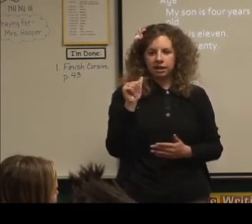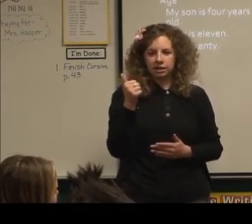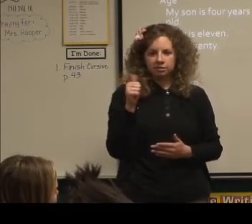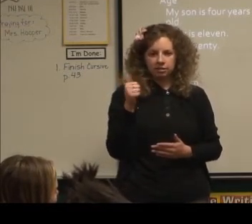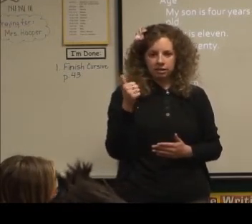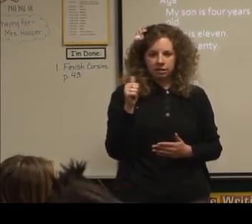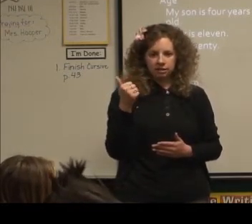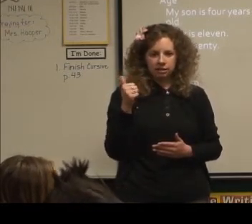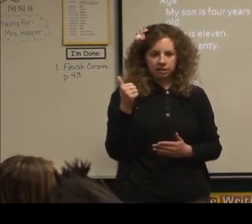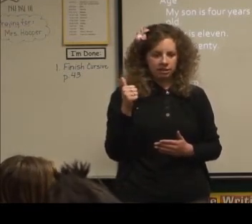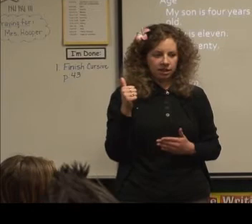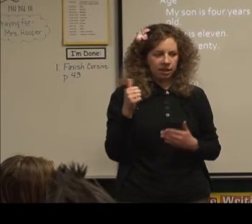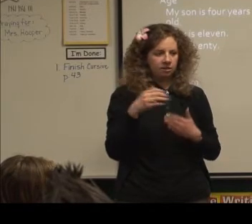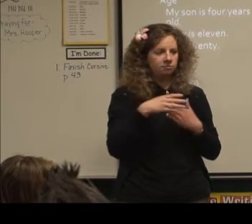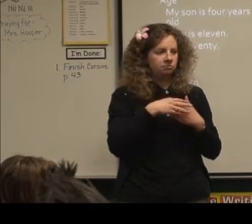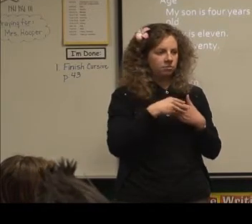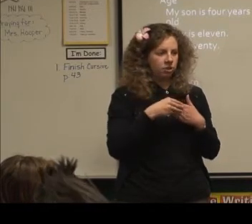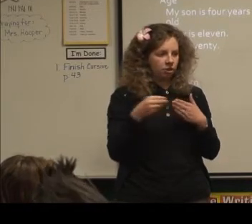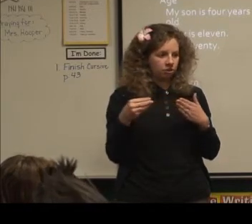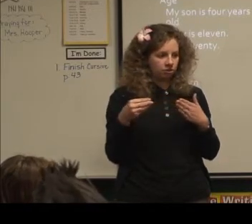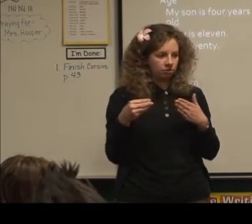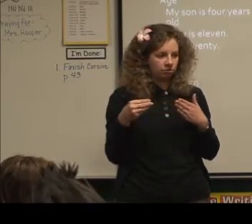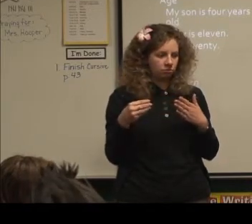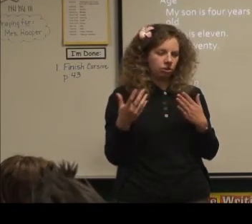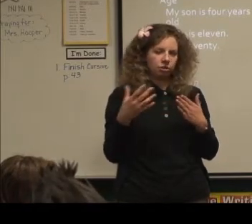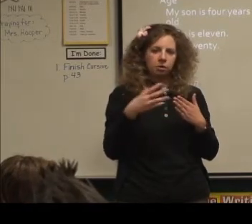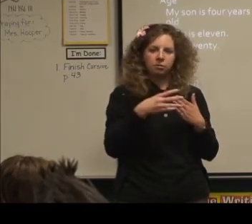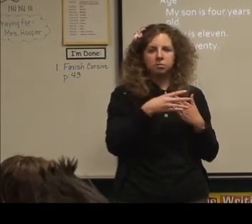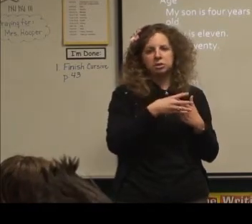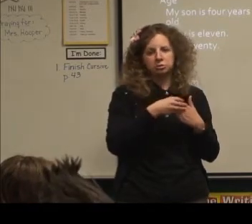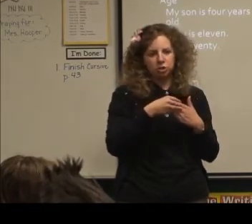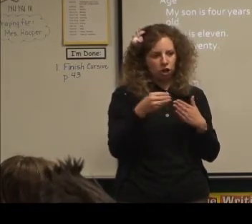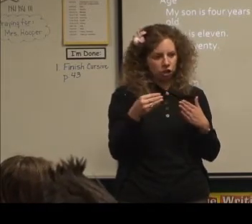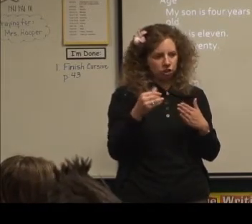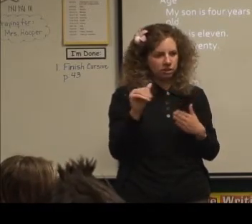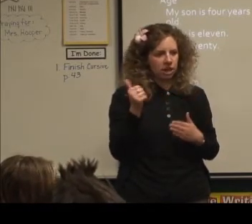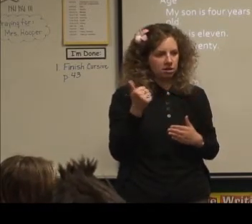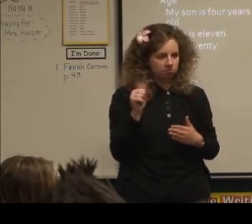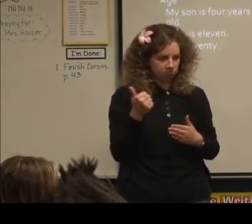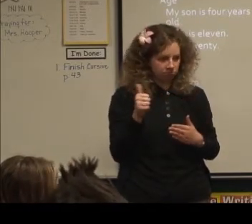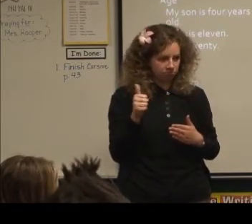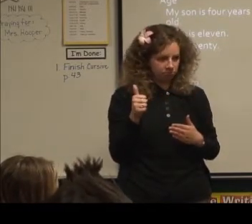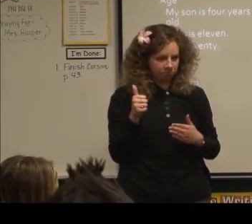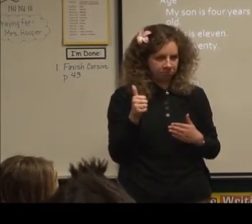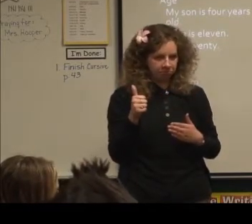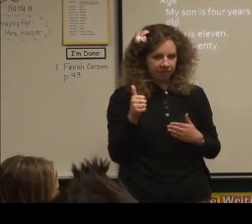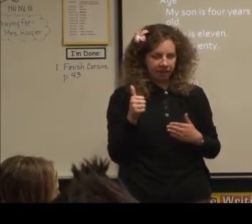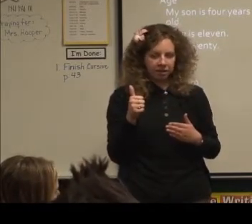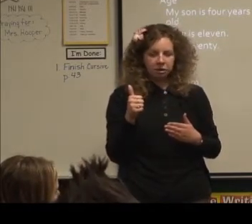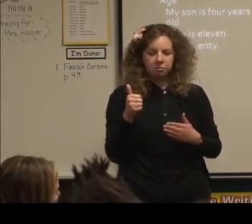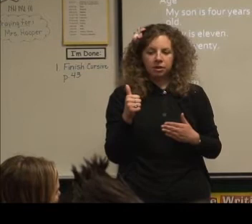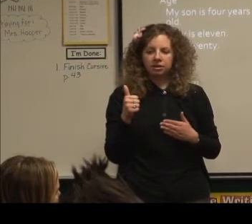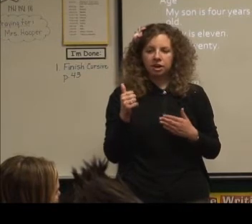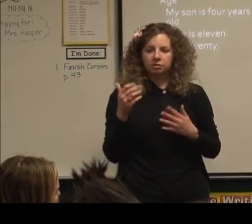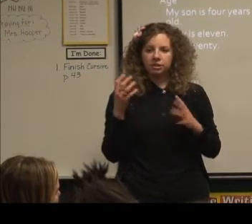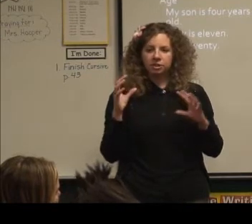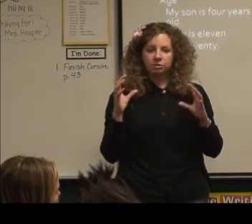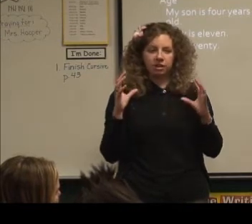say that it's $10, or you could probably do dollars 10. Okay, but the other way that you can